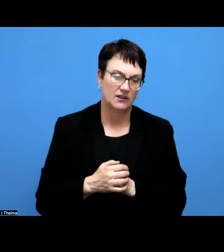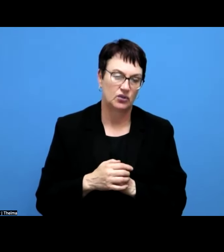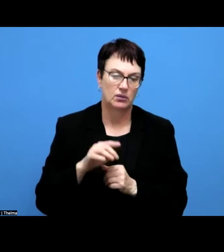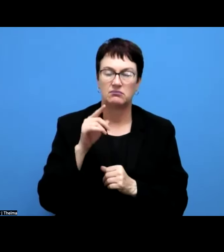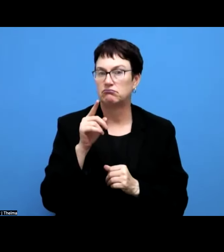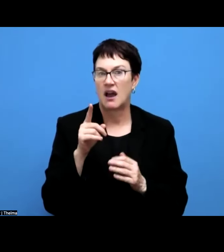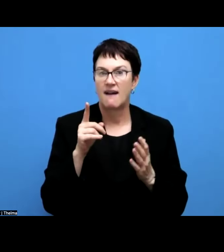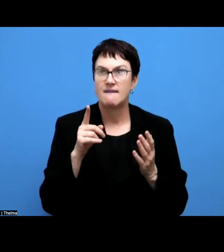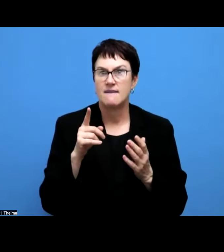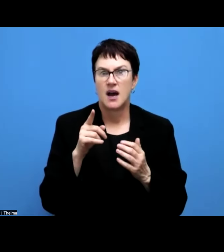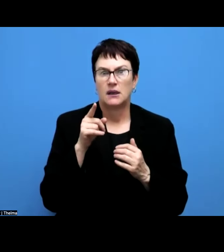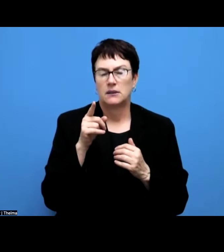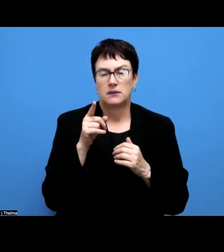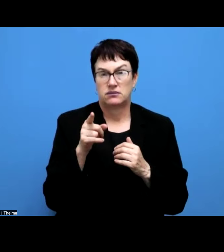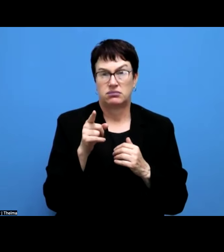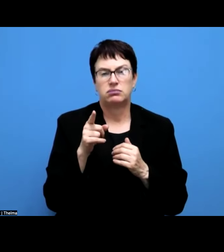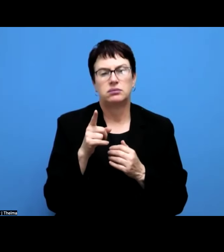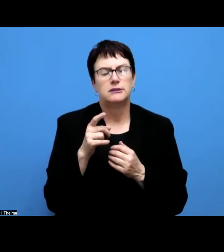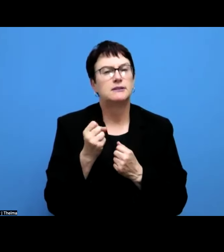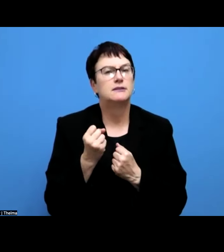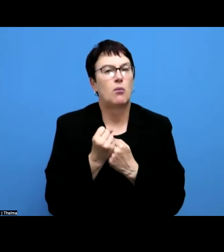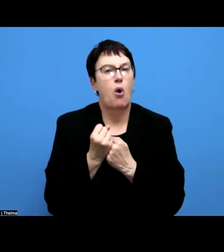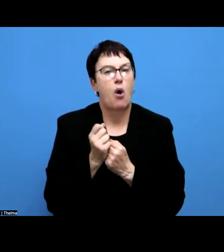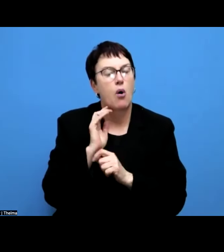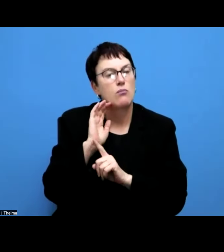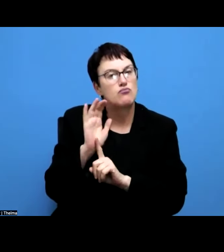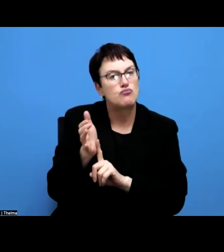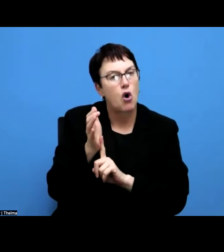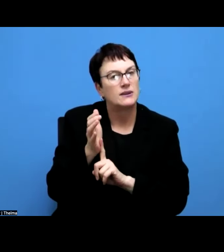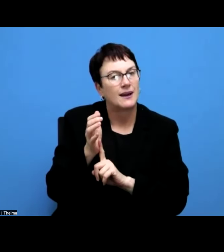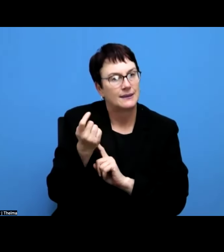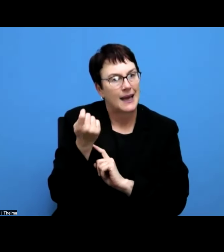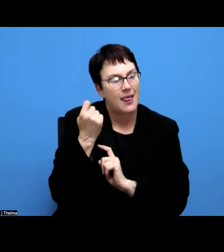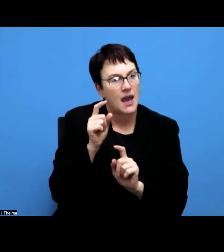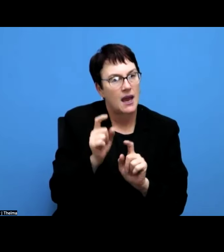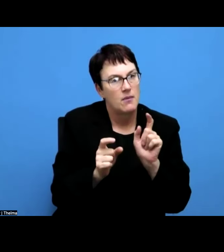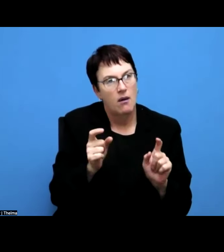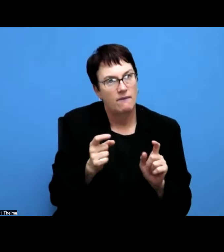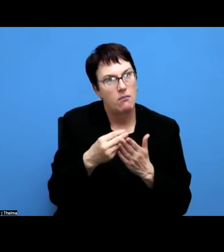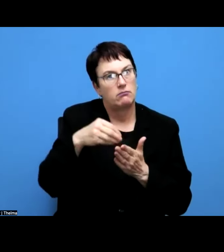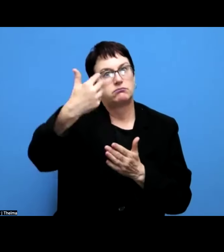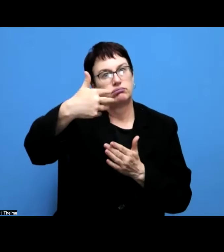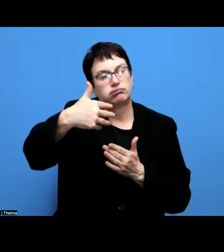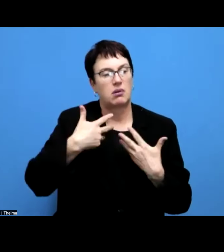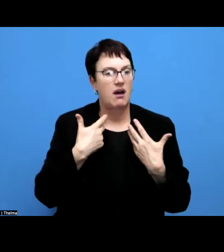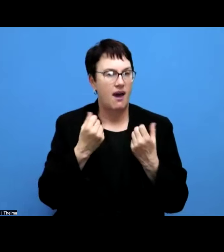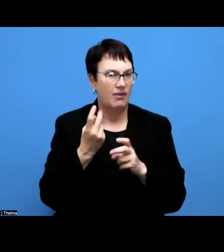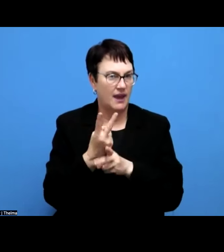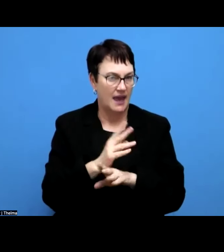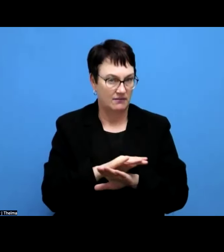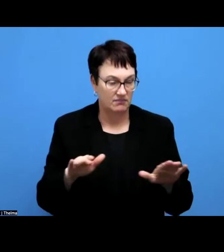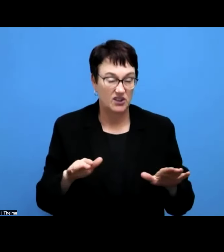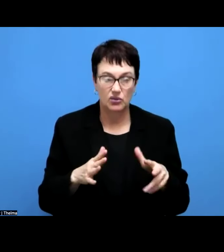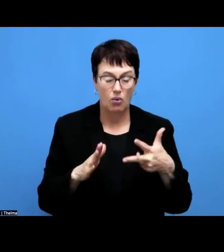healthcare as access. And so the version is simple but